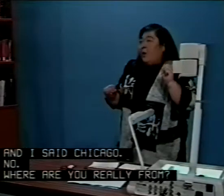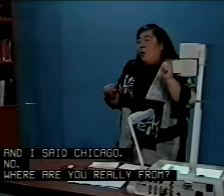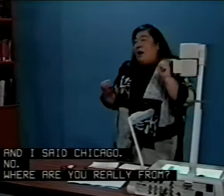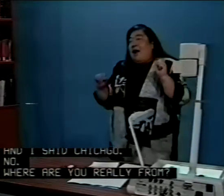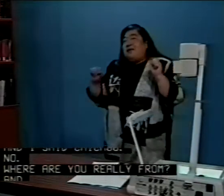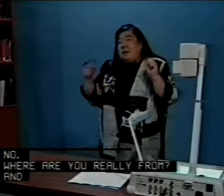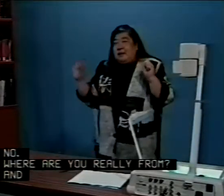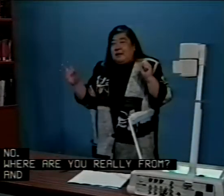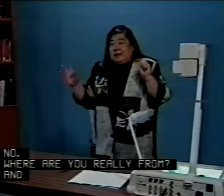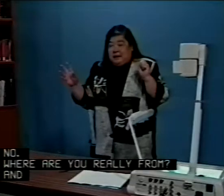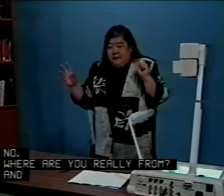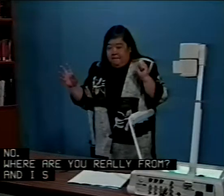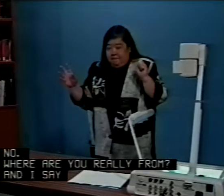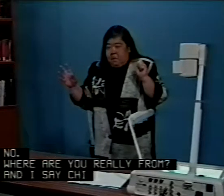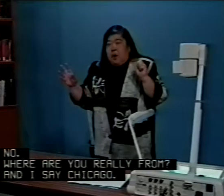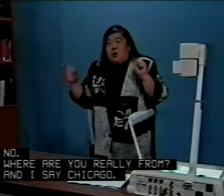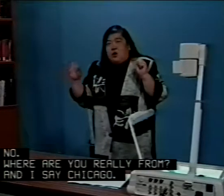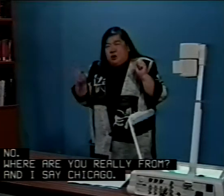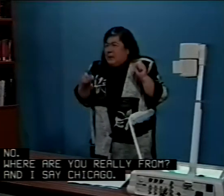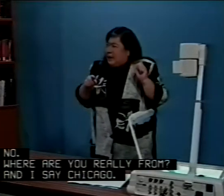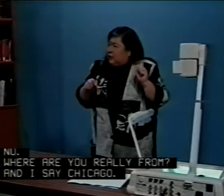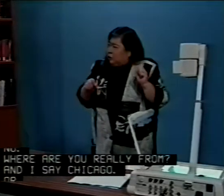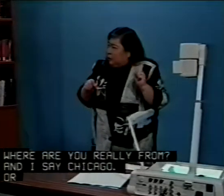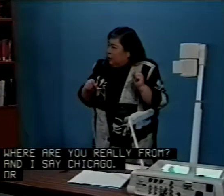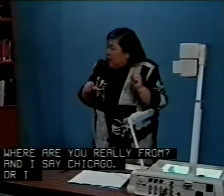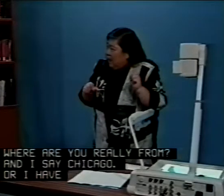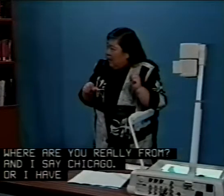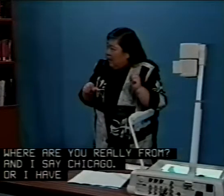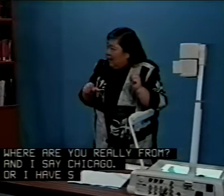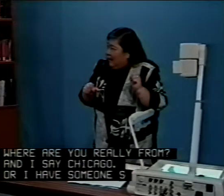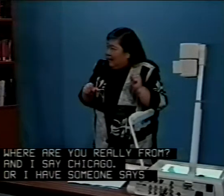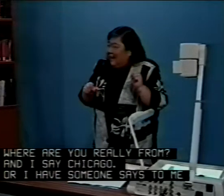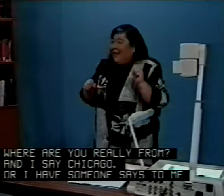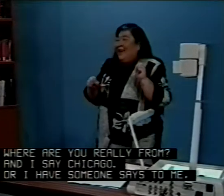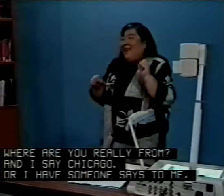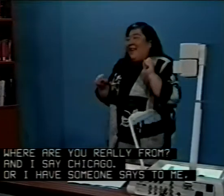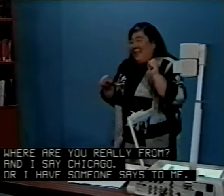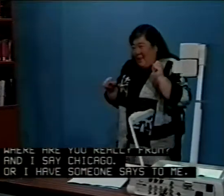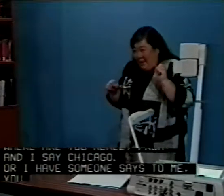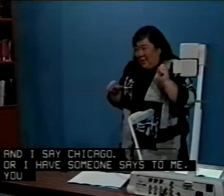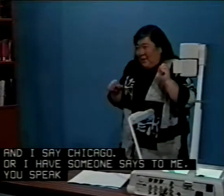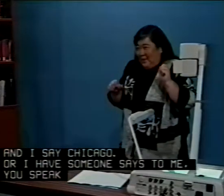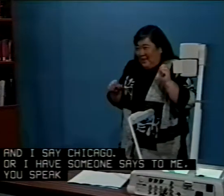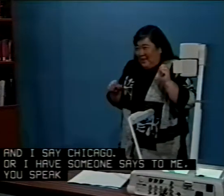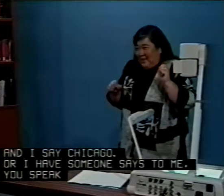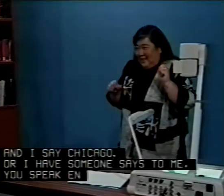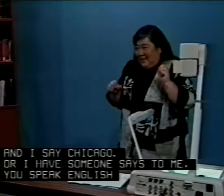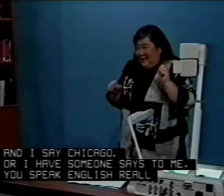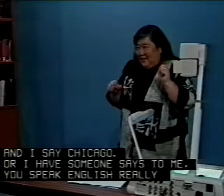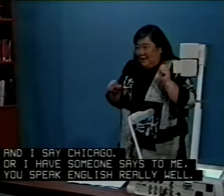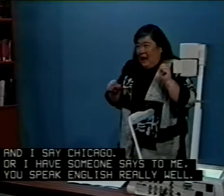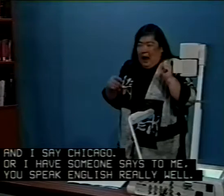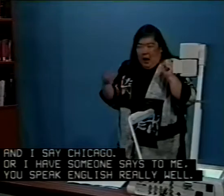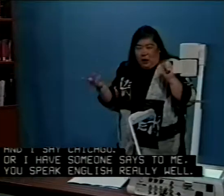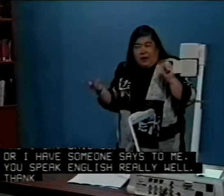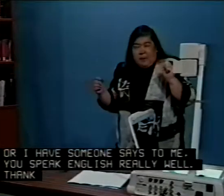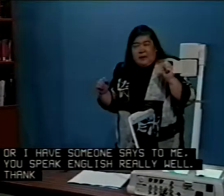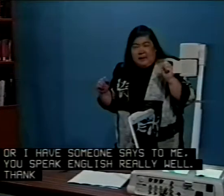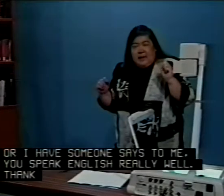Or I have someone says to me, "You speak English really well." "Thank you. How long have you been speaking